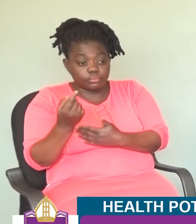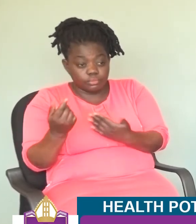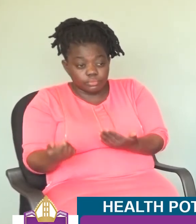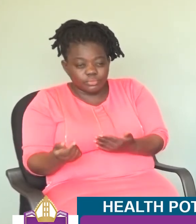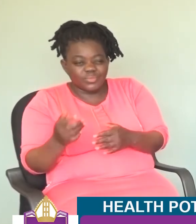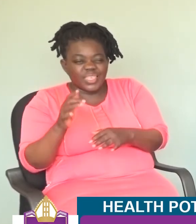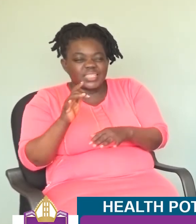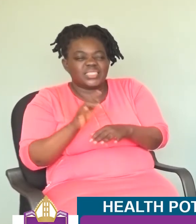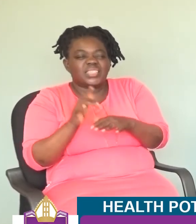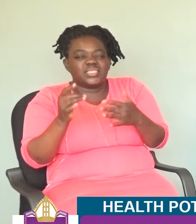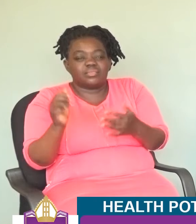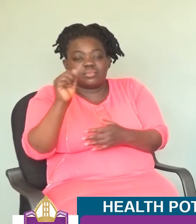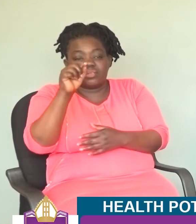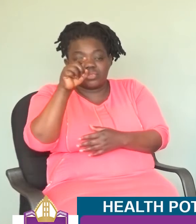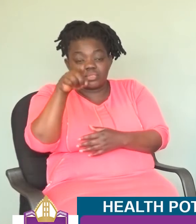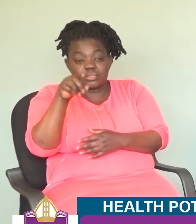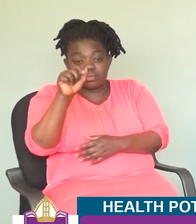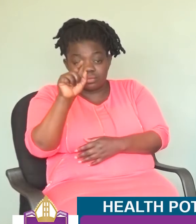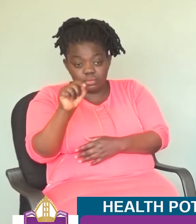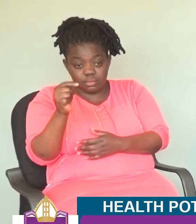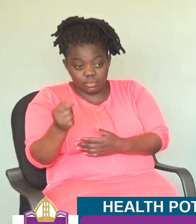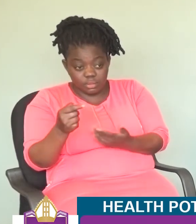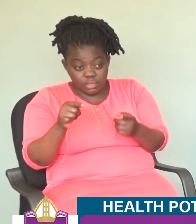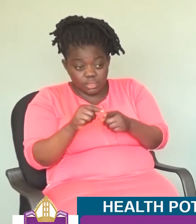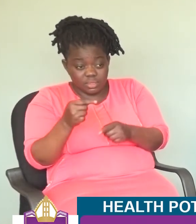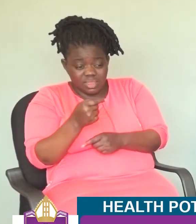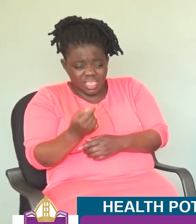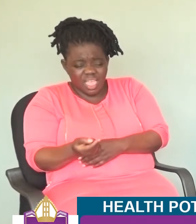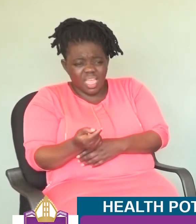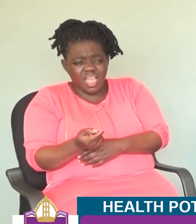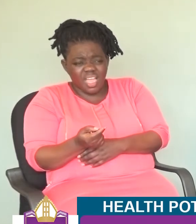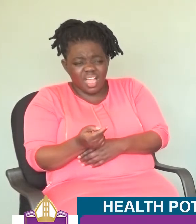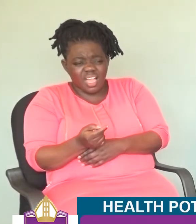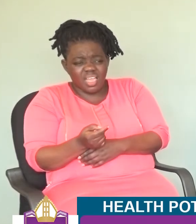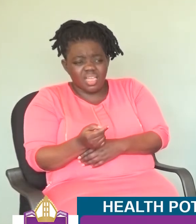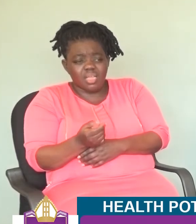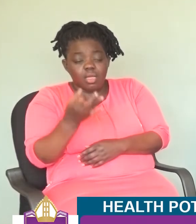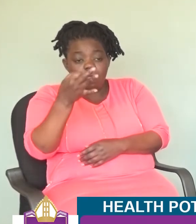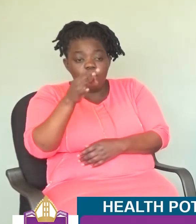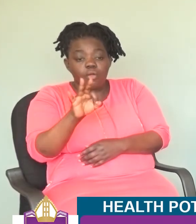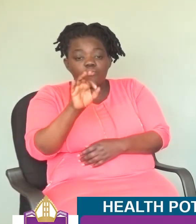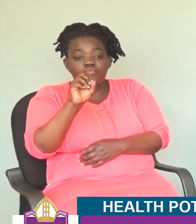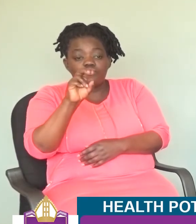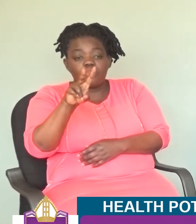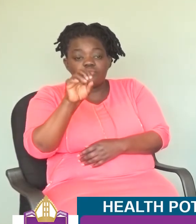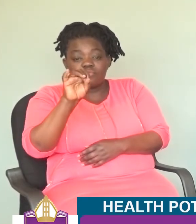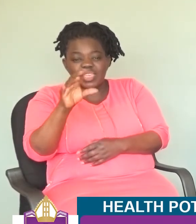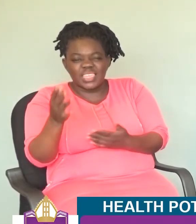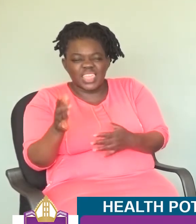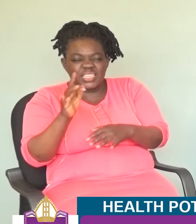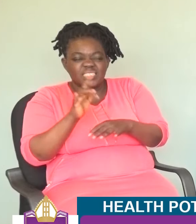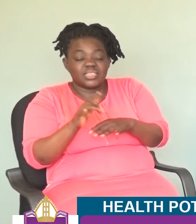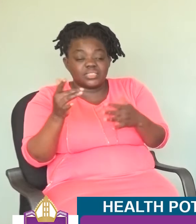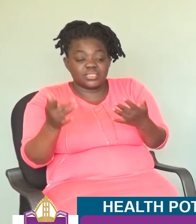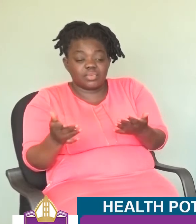very sensitive spot, which we call it the fovea centralis. But fovea, or the most sensitive part for the lay